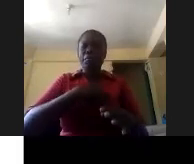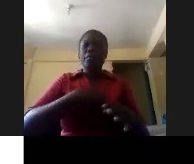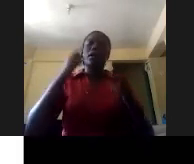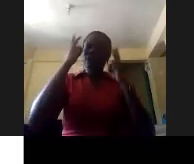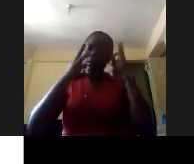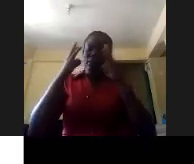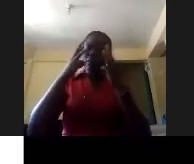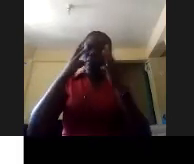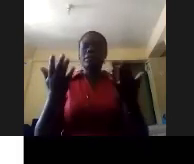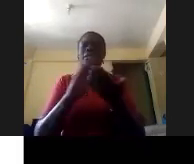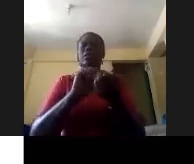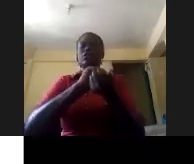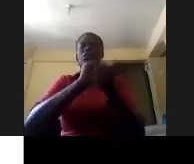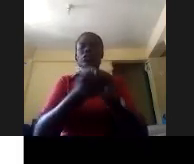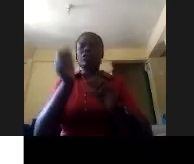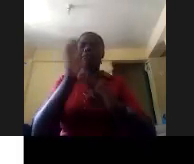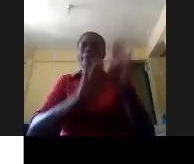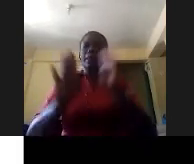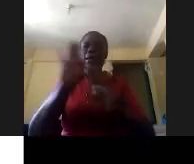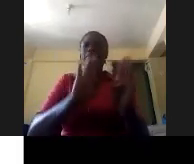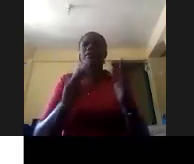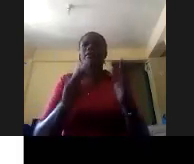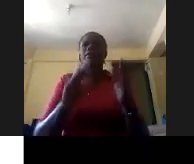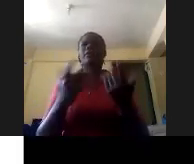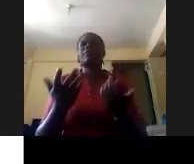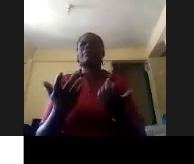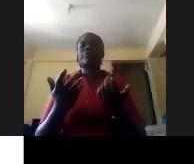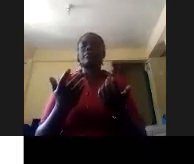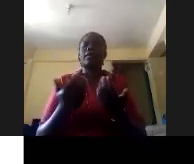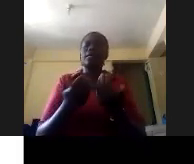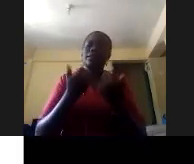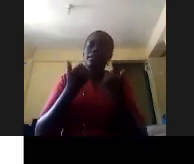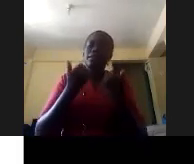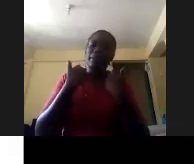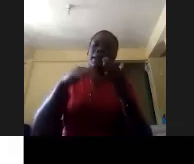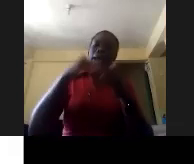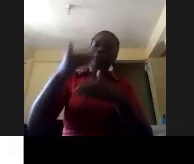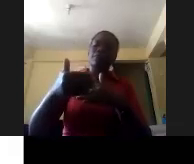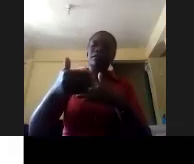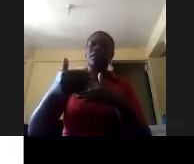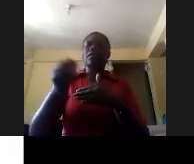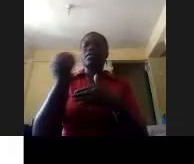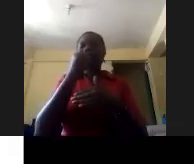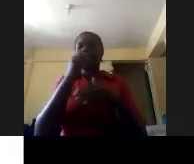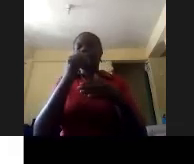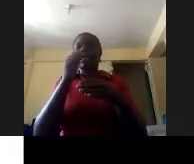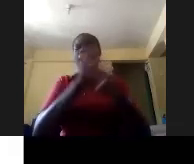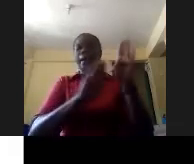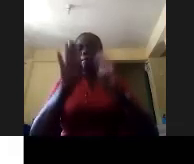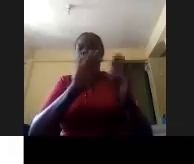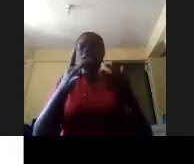changes in behavior, sleep patterns, and eating habits. Erratic behavior, like harming